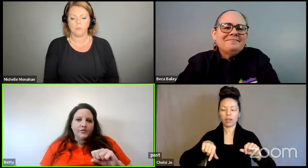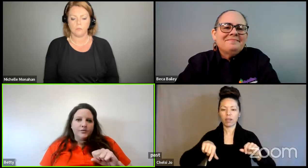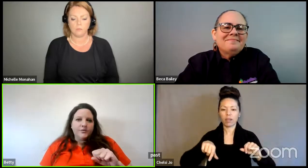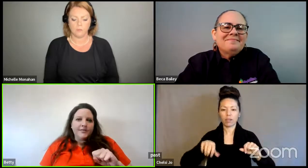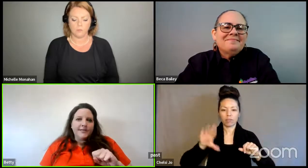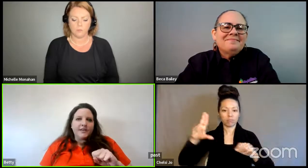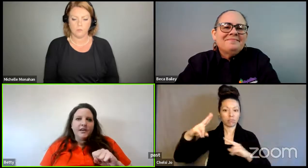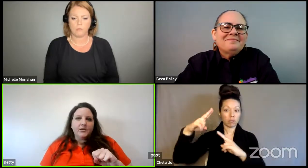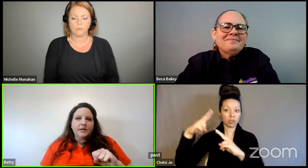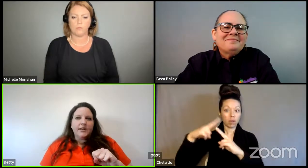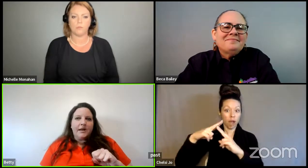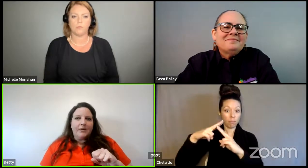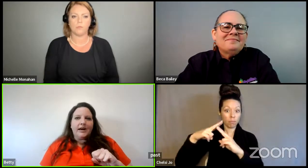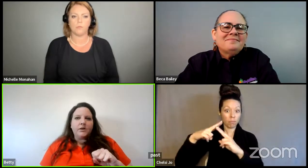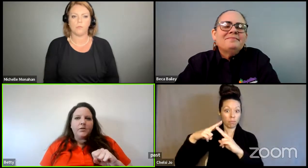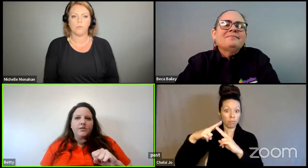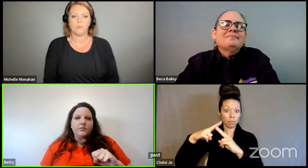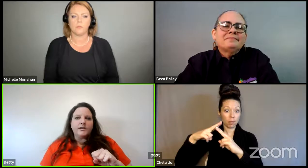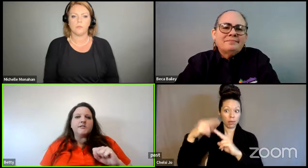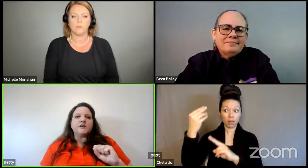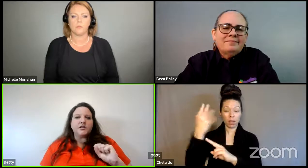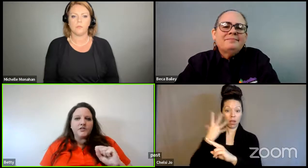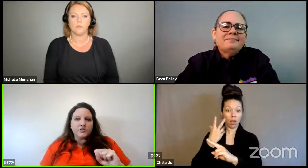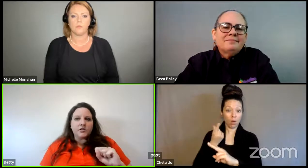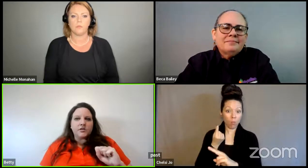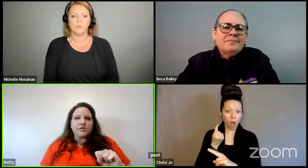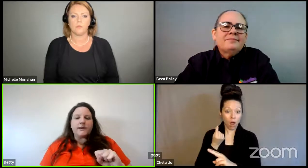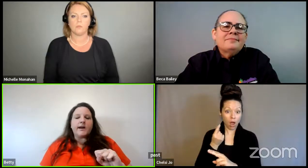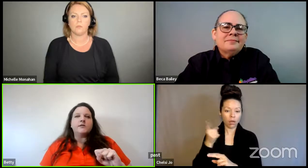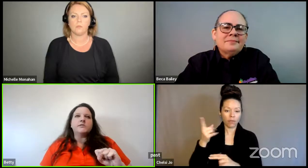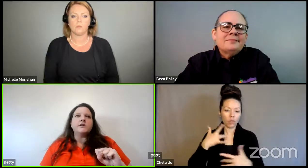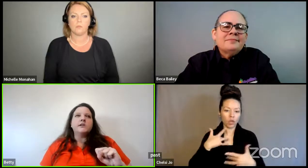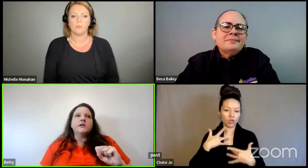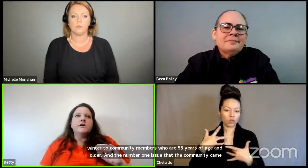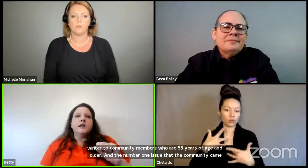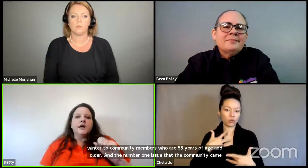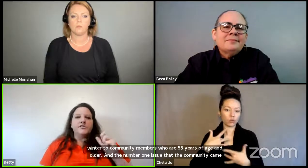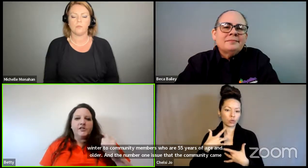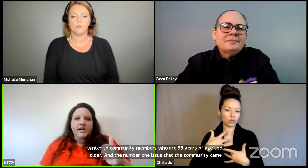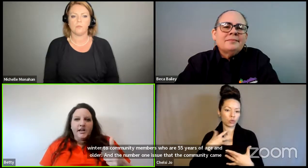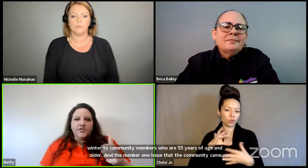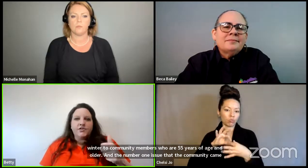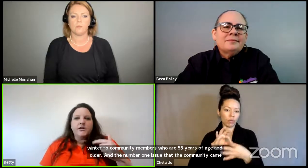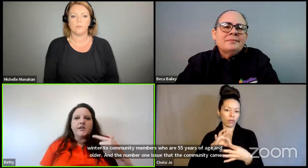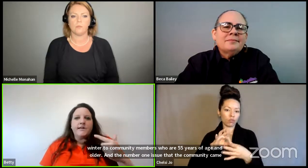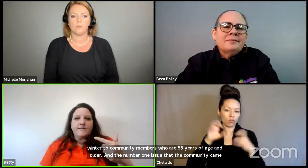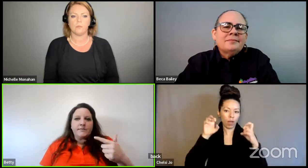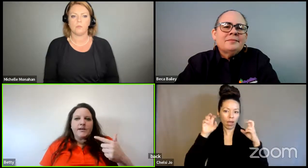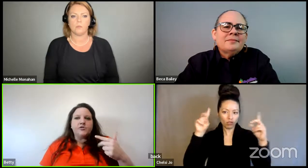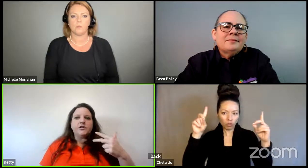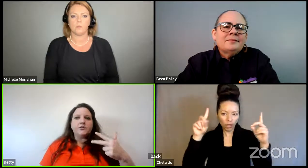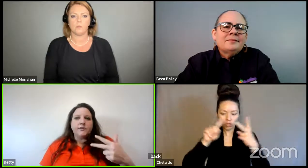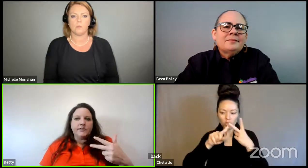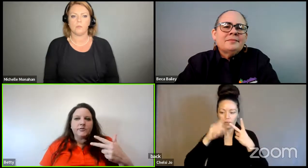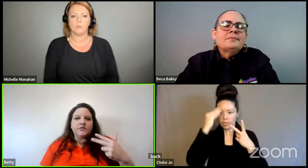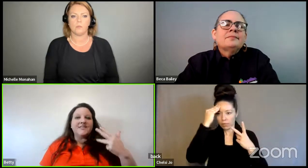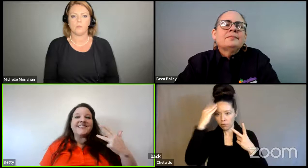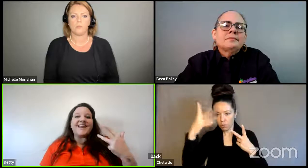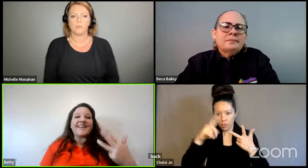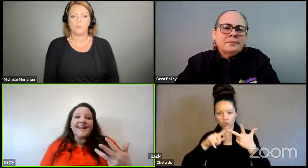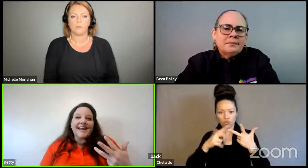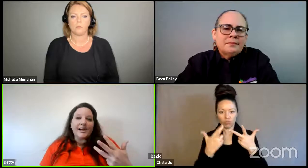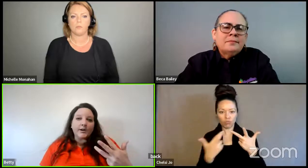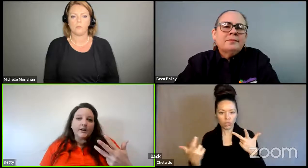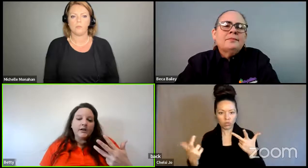one issue that the community came back with was their concern around education, information,